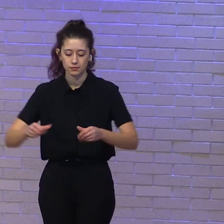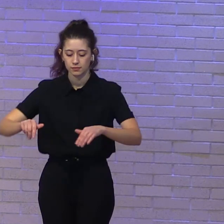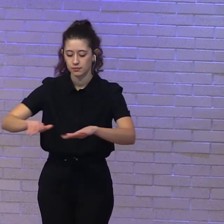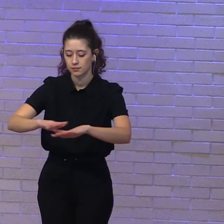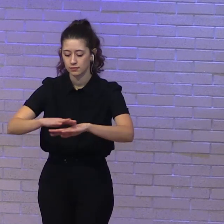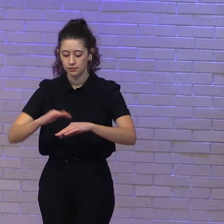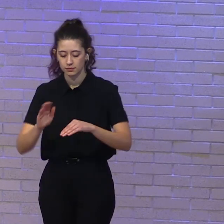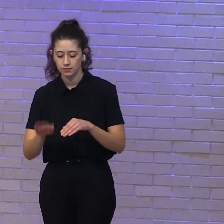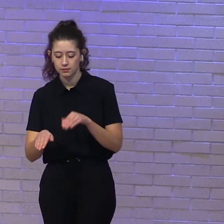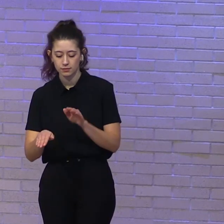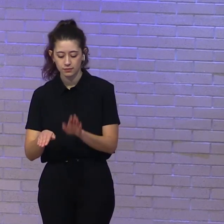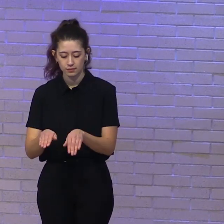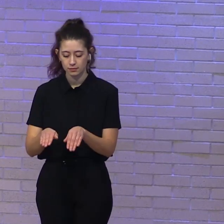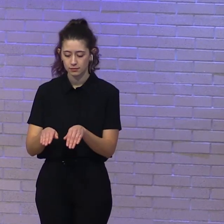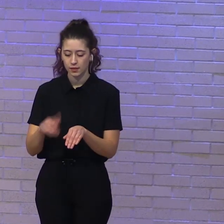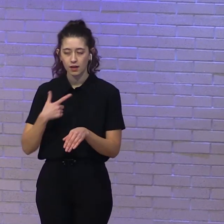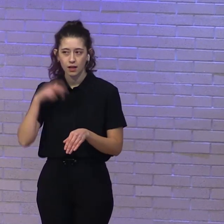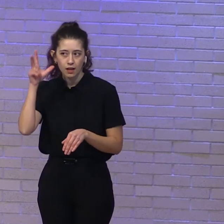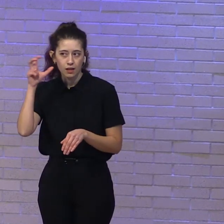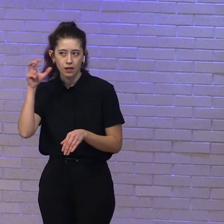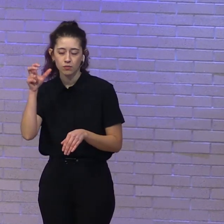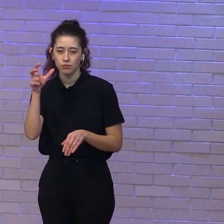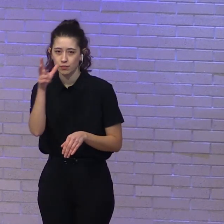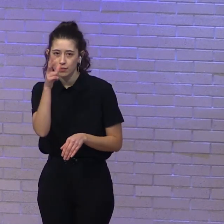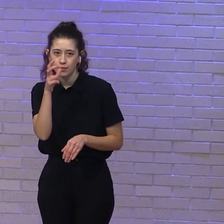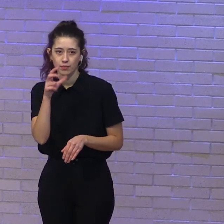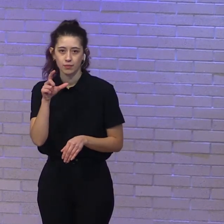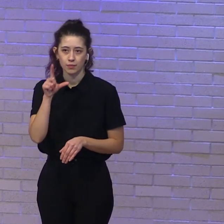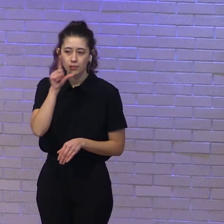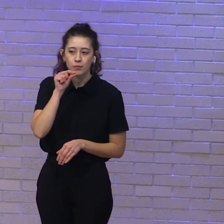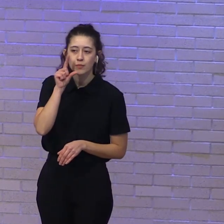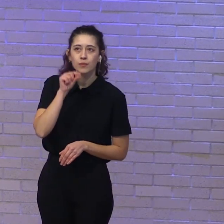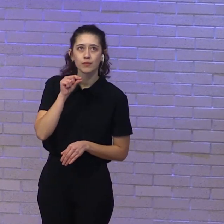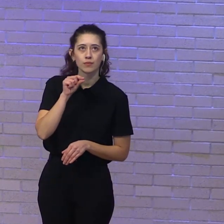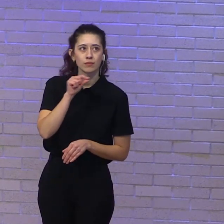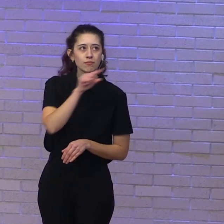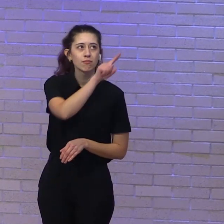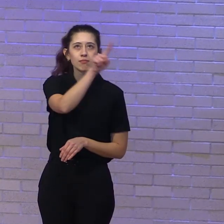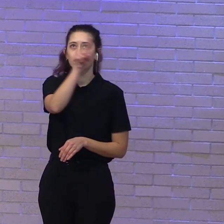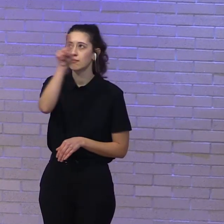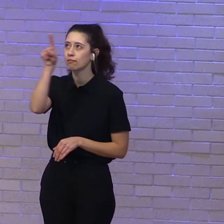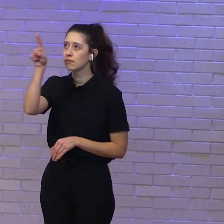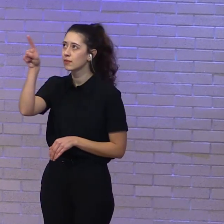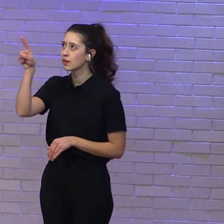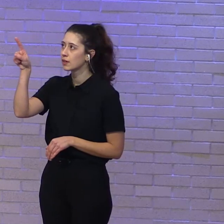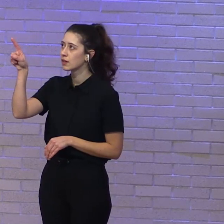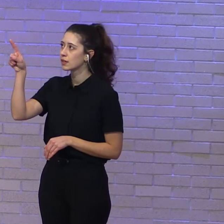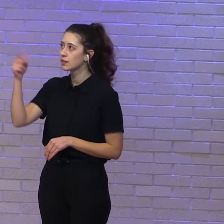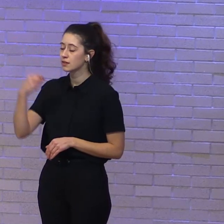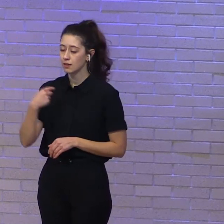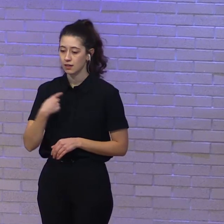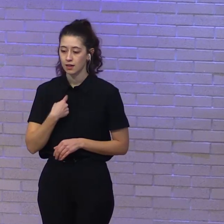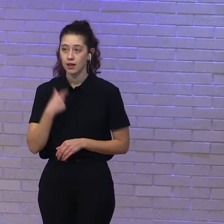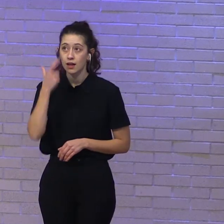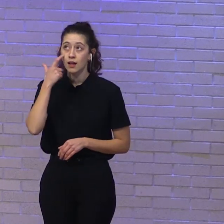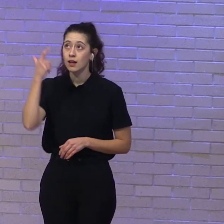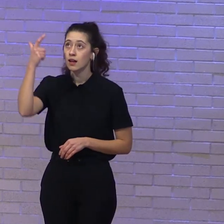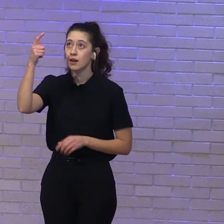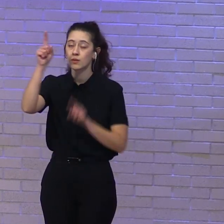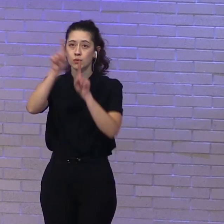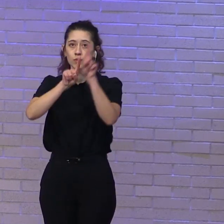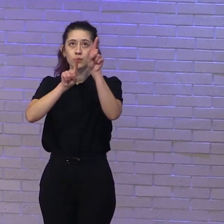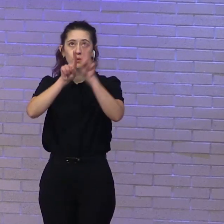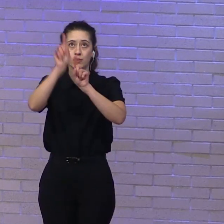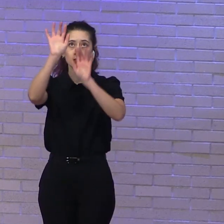of course, the gentle waves lapping against the shore. Looking up, I can see the stars twinkling above, watching over the